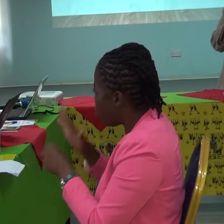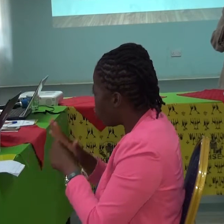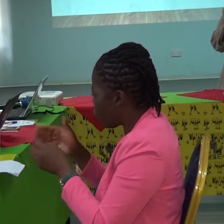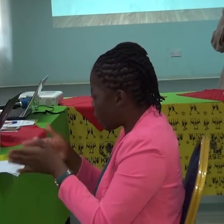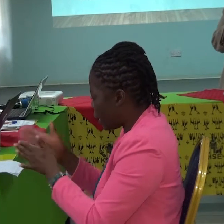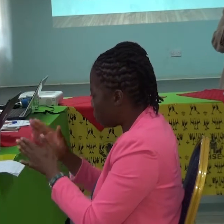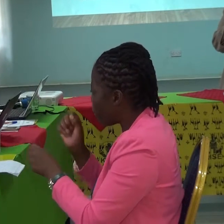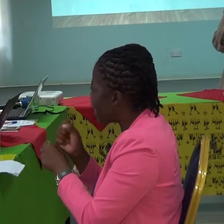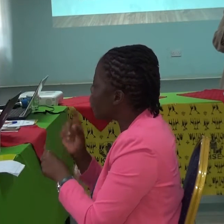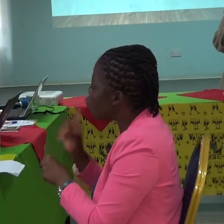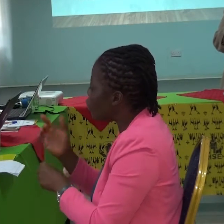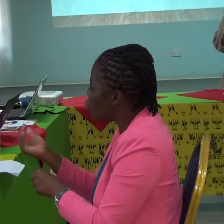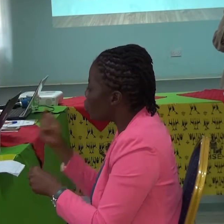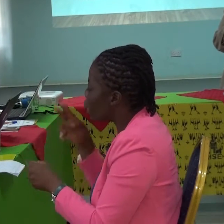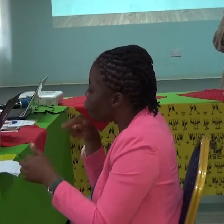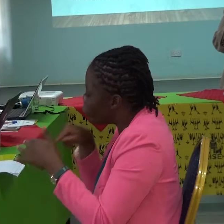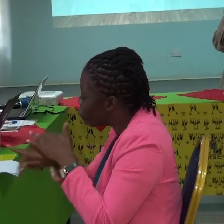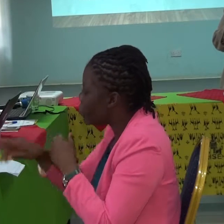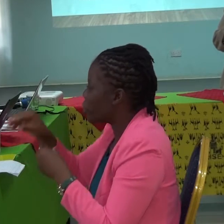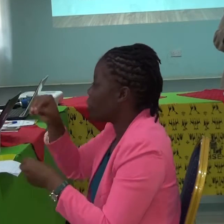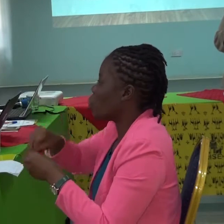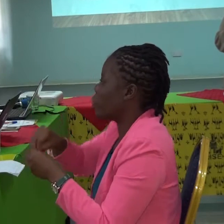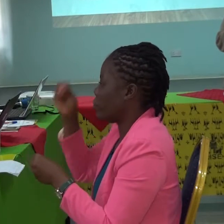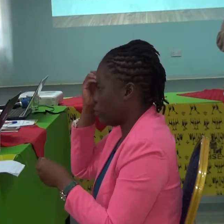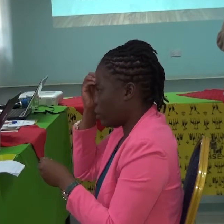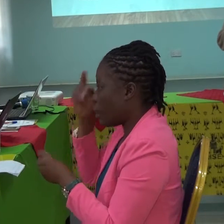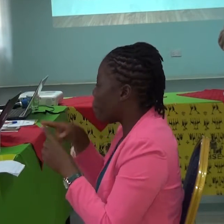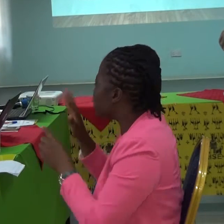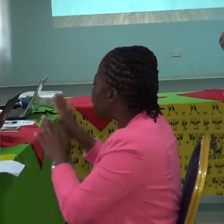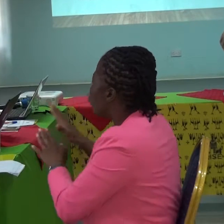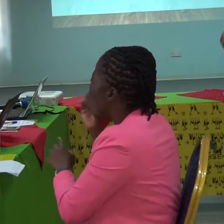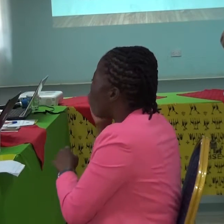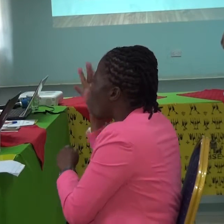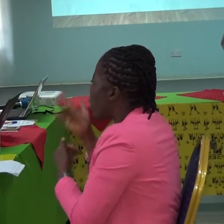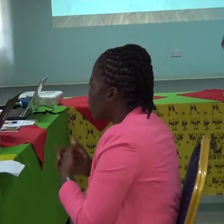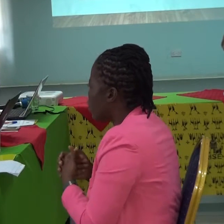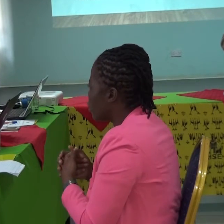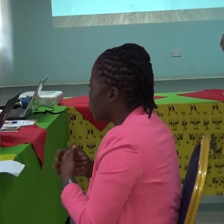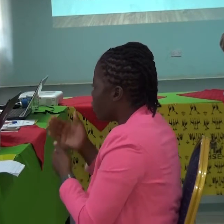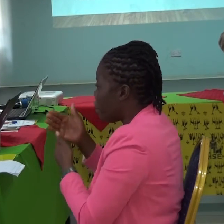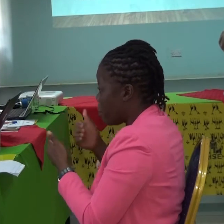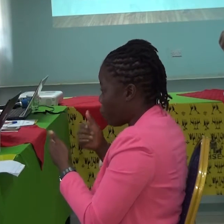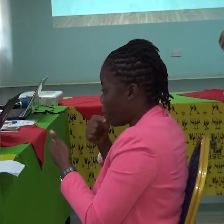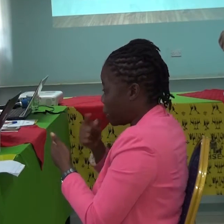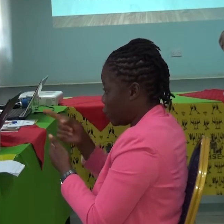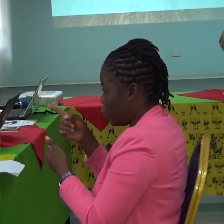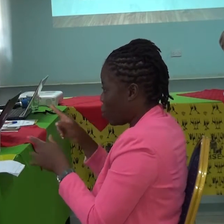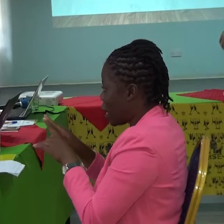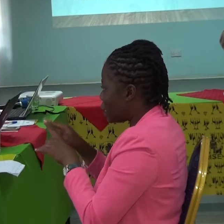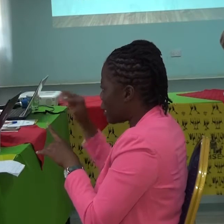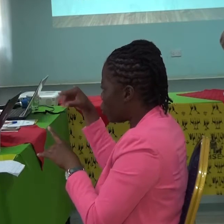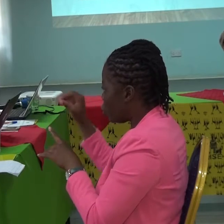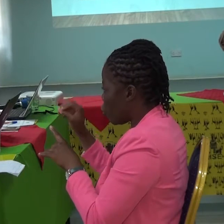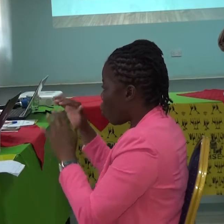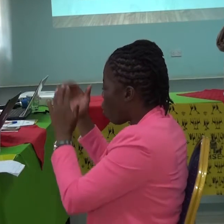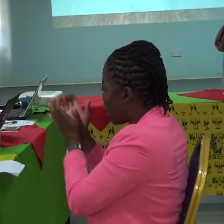mechanism of ensuring that children are in school. So why are they at home? And this is the mission I send you out for. As the NGO world,